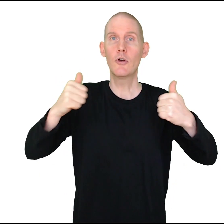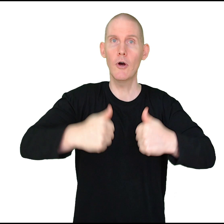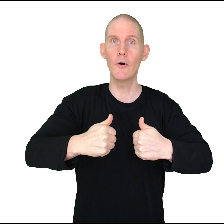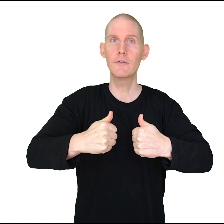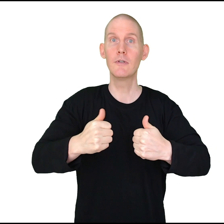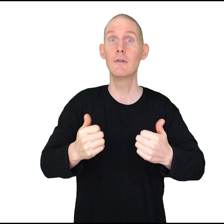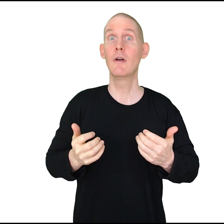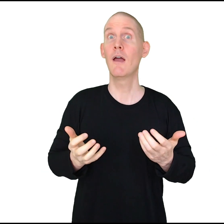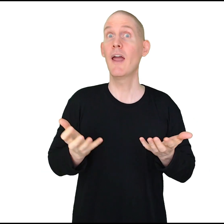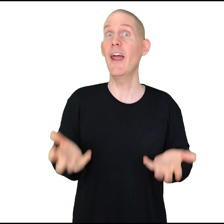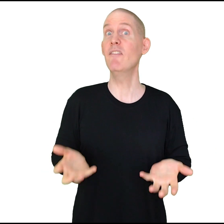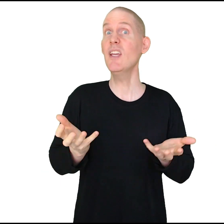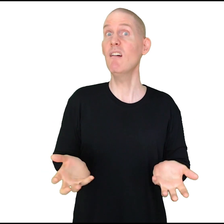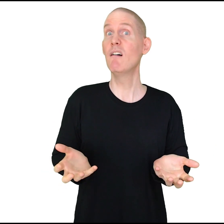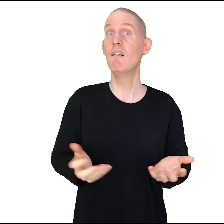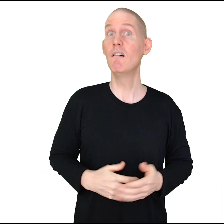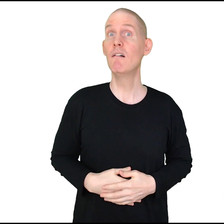coat, heavy.